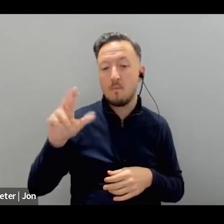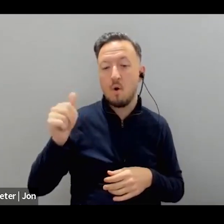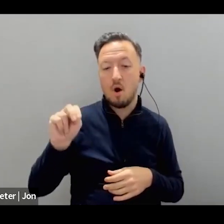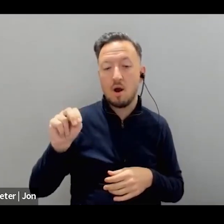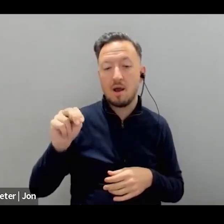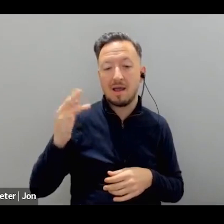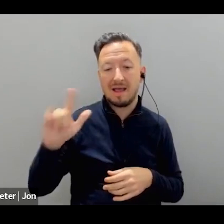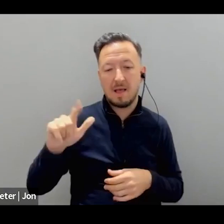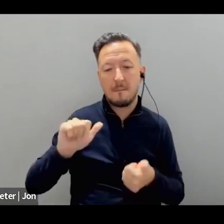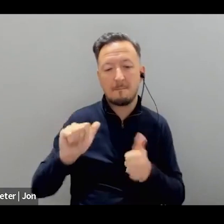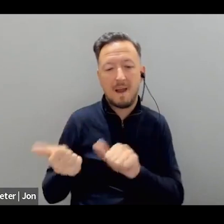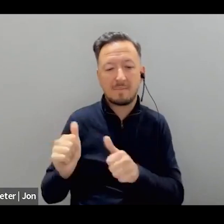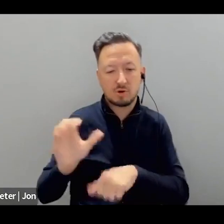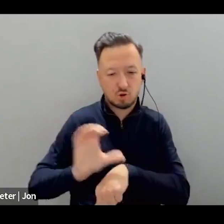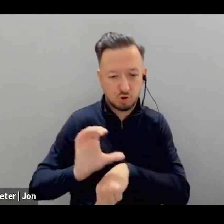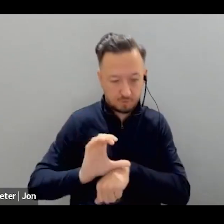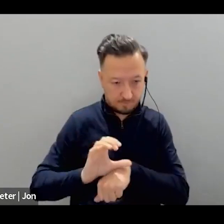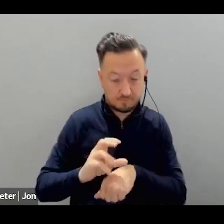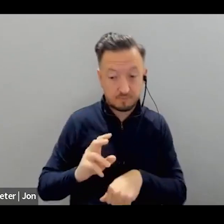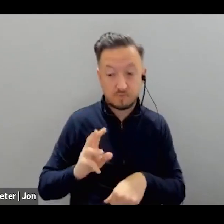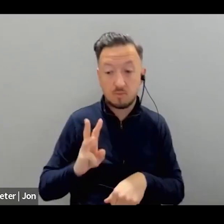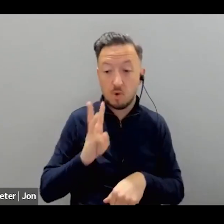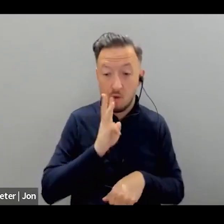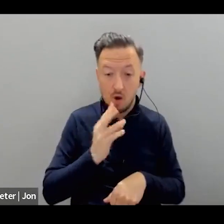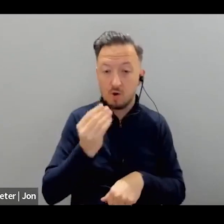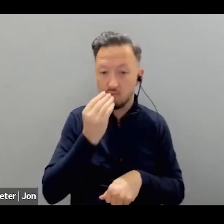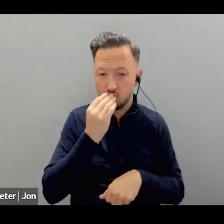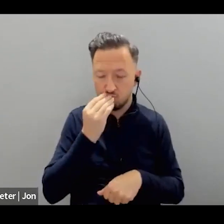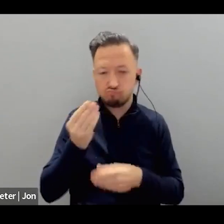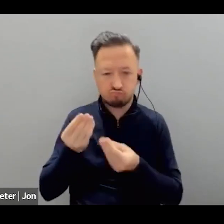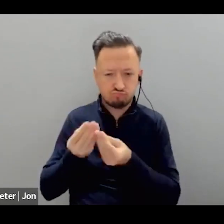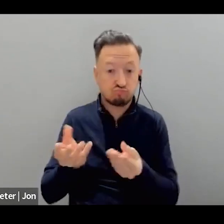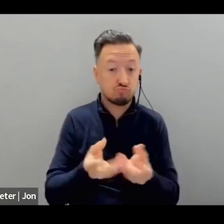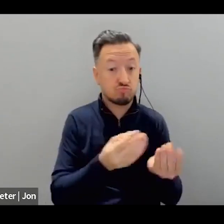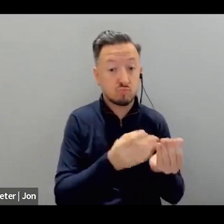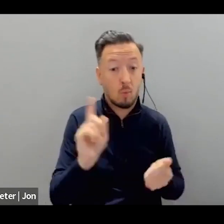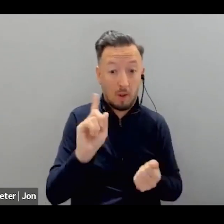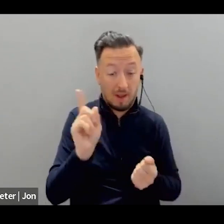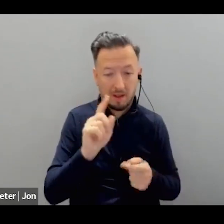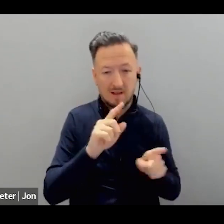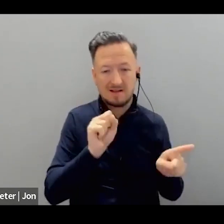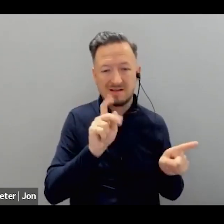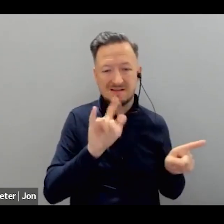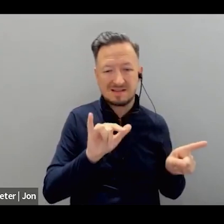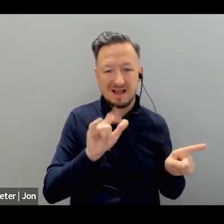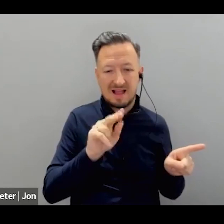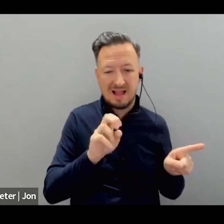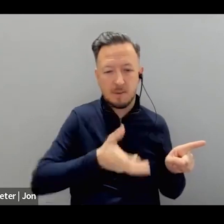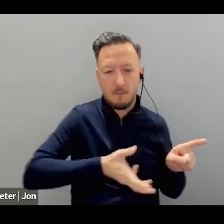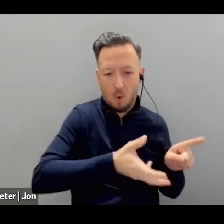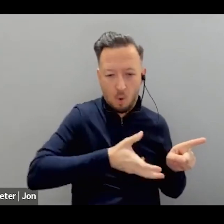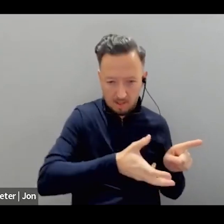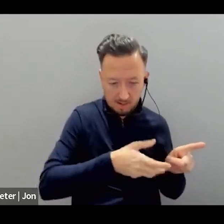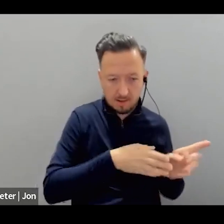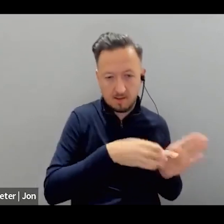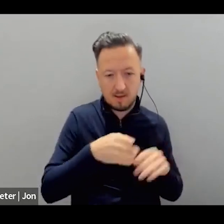Church. Water and meals ready to eat distribution is available at the Skylanes Bowling Alley,